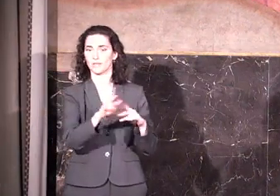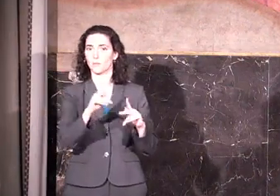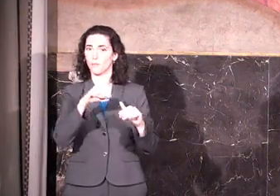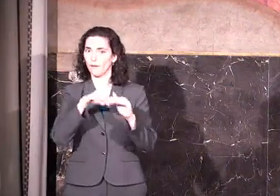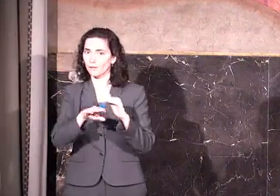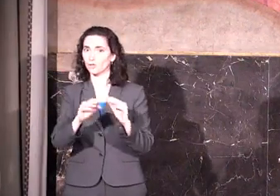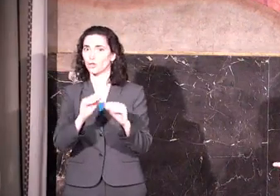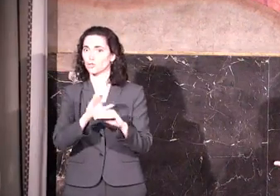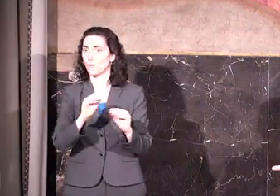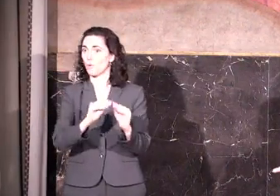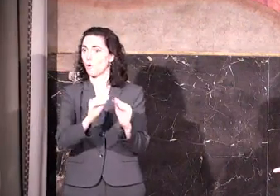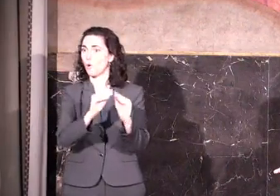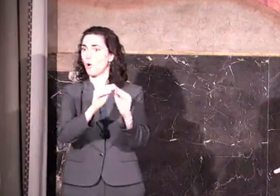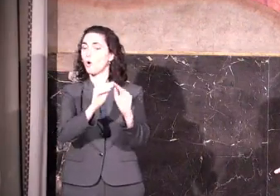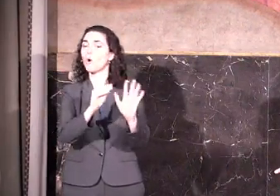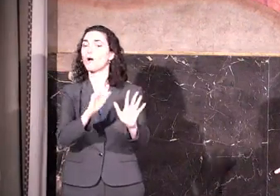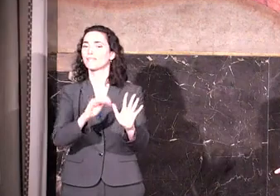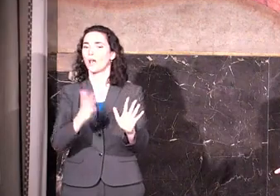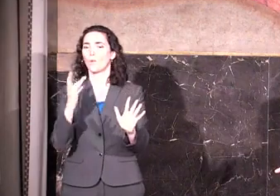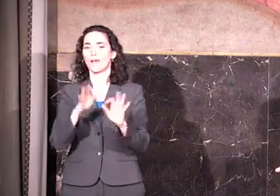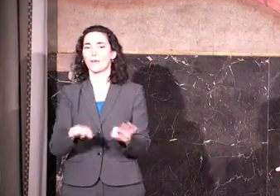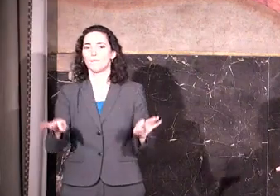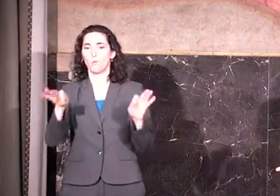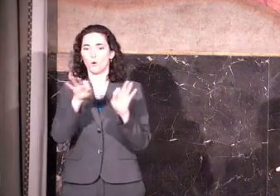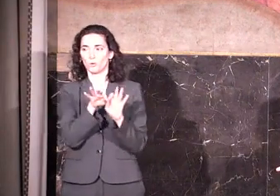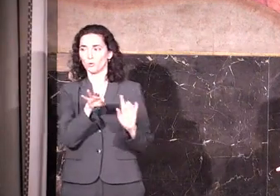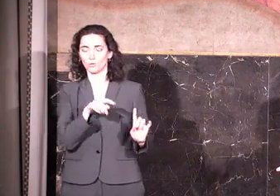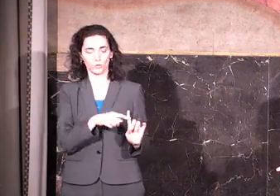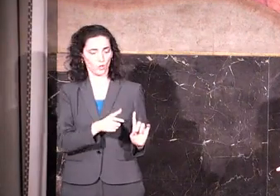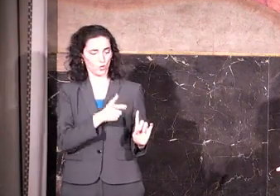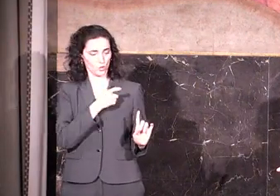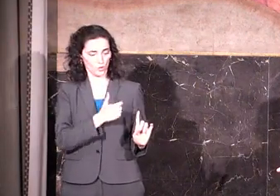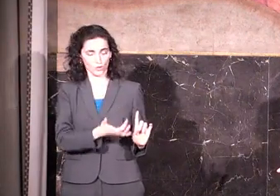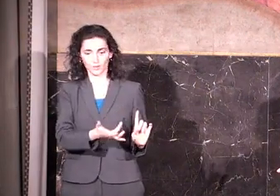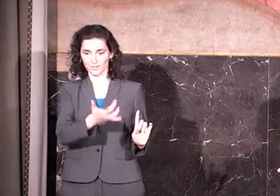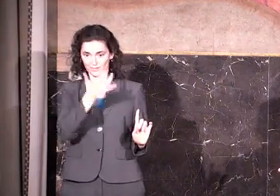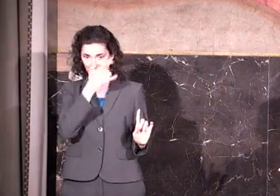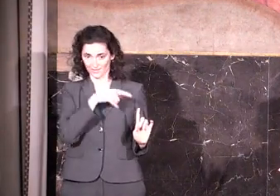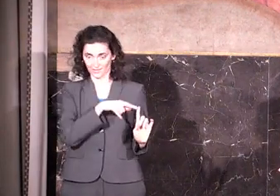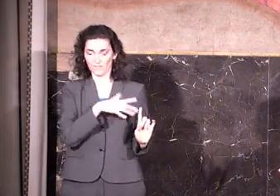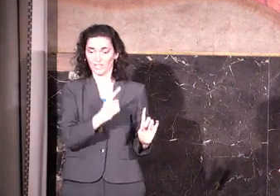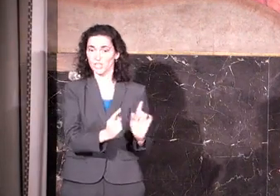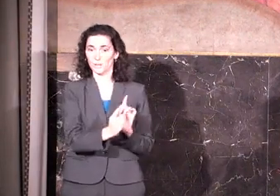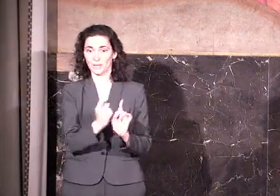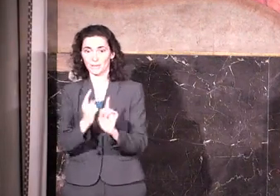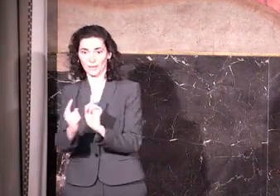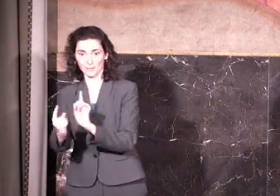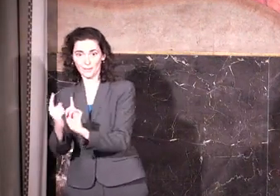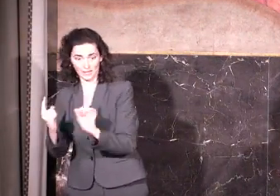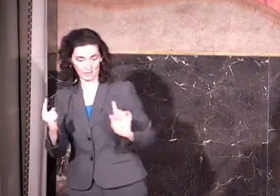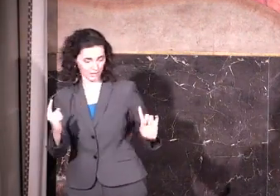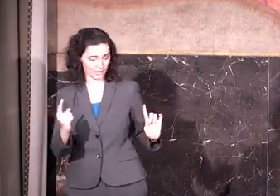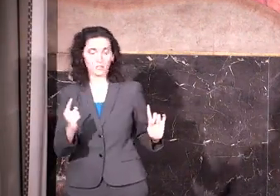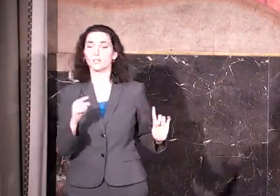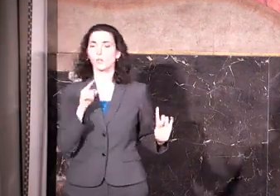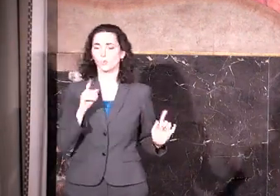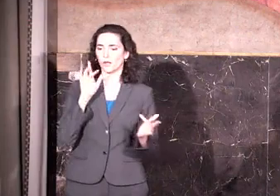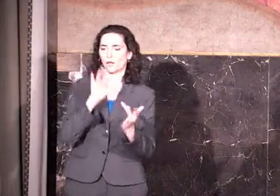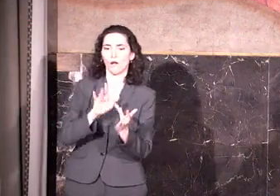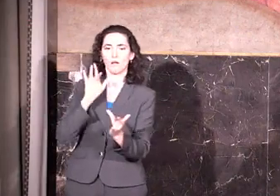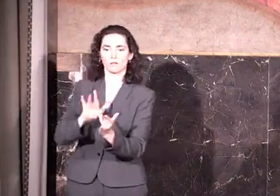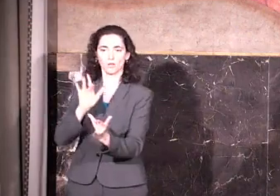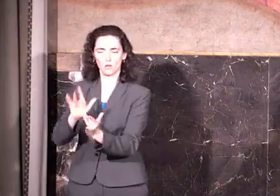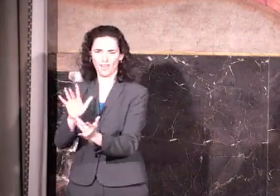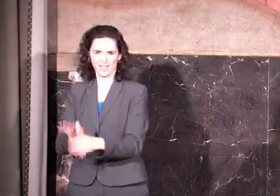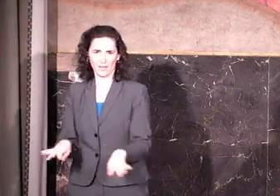forth, the contact tracing is going to be really, really important. And of course, that's informed by the testing strategy. And